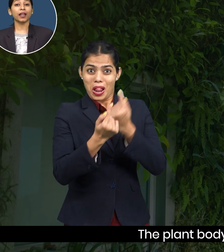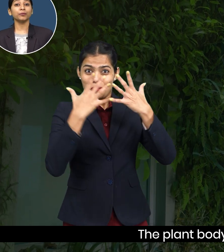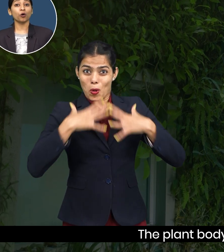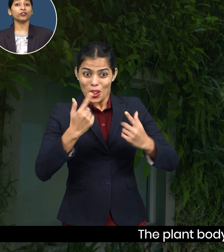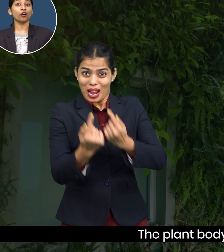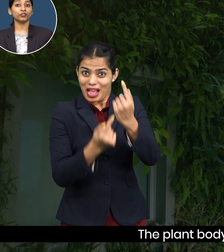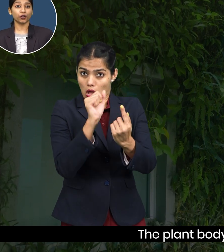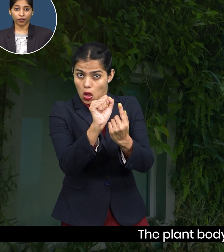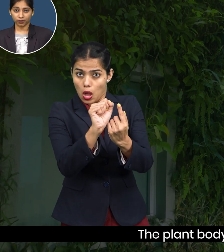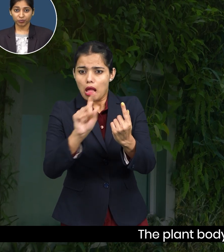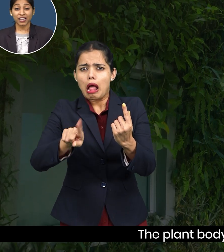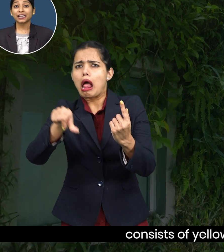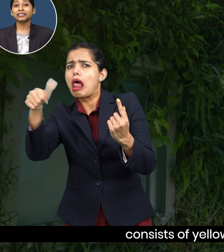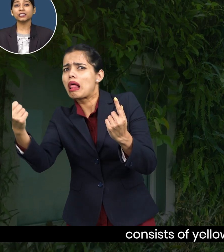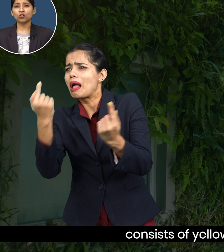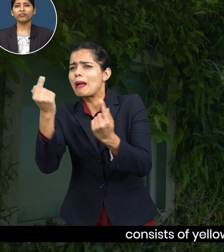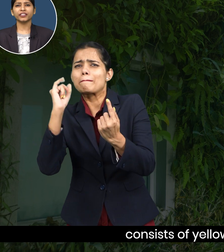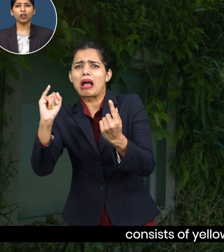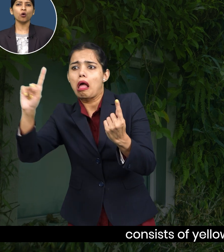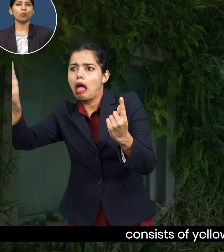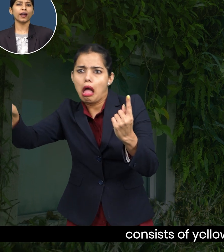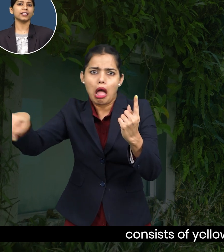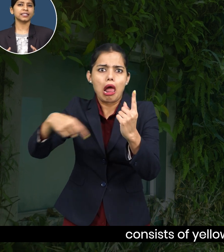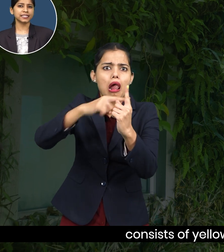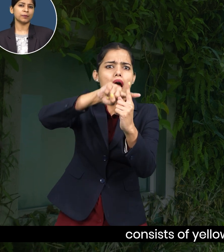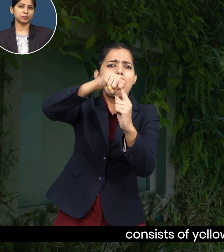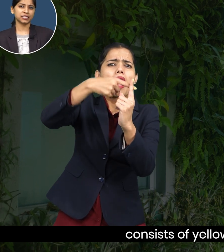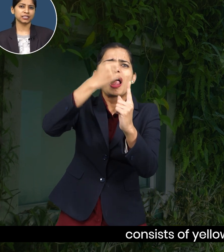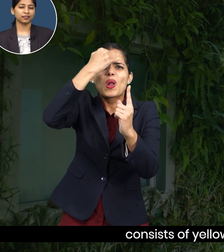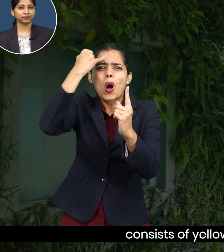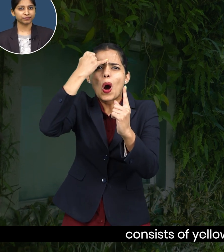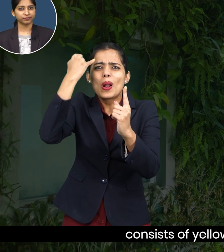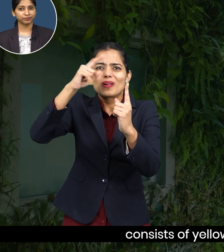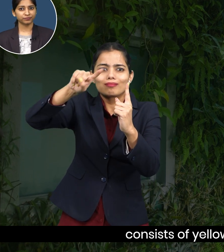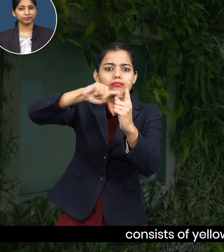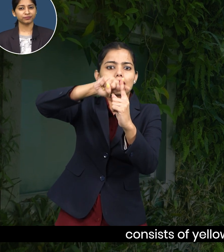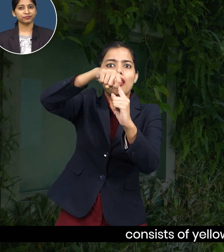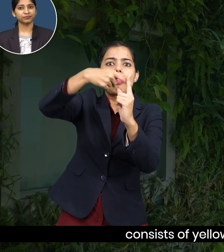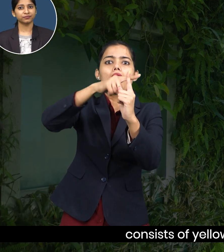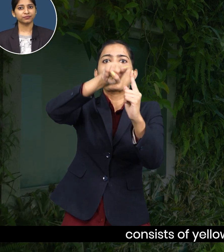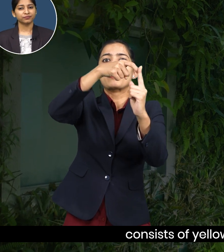The plant body of the dodder consists of yellow wire-like stems.